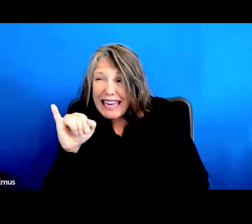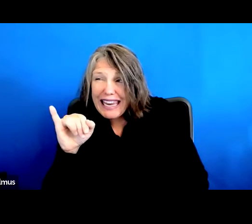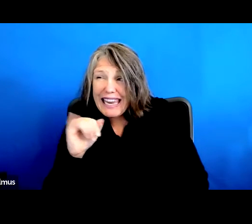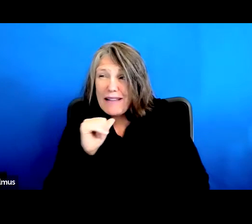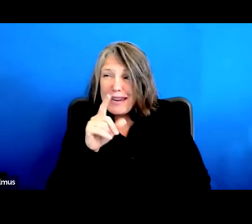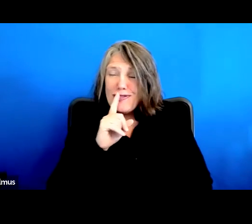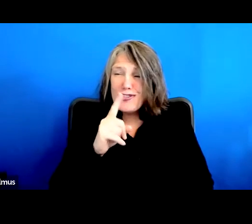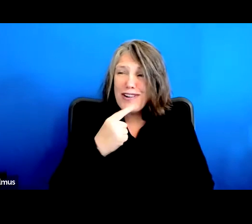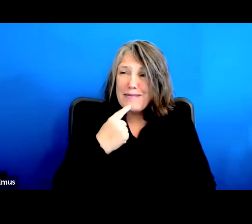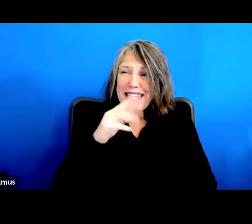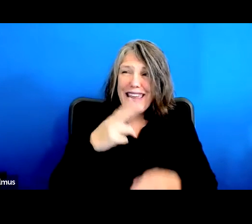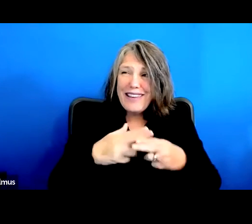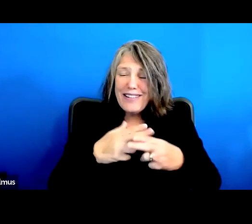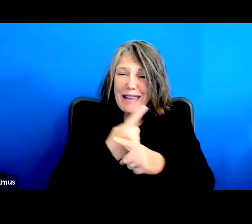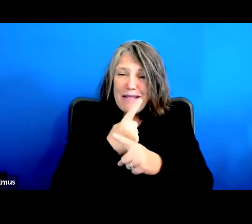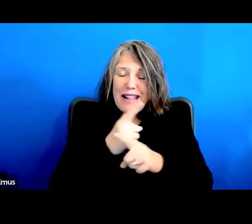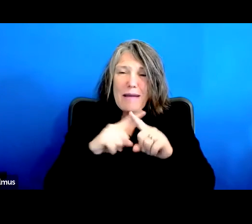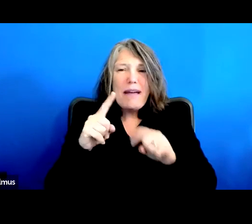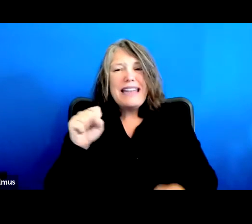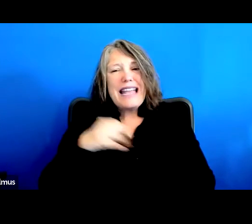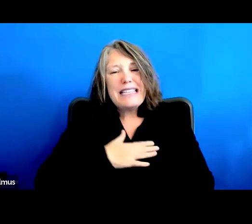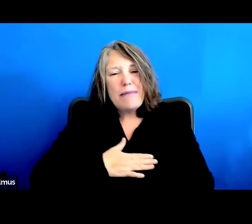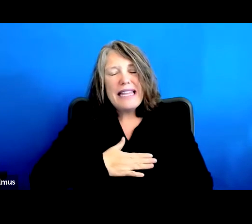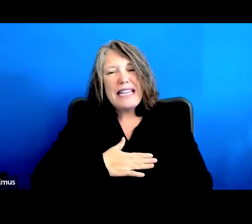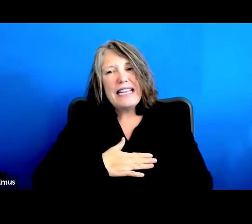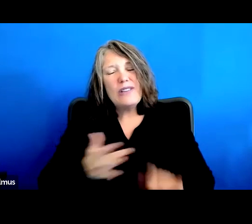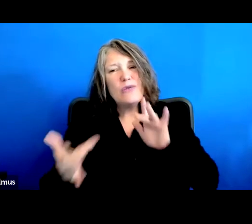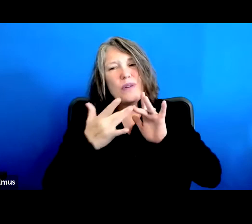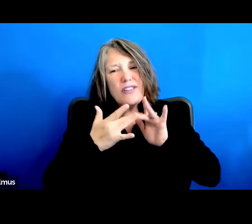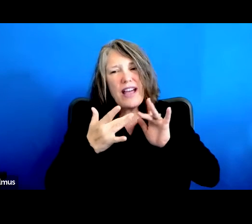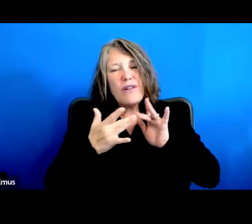I'm saying your name correctly, but yes, please reach out